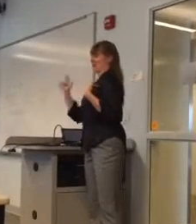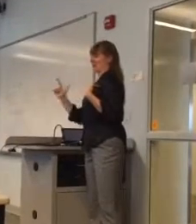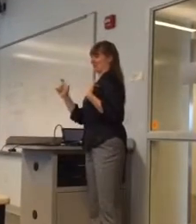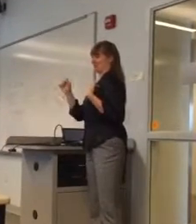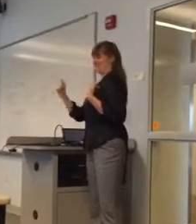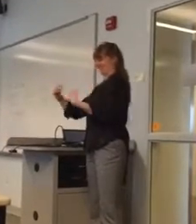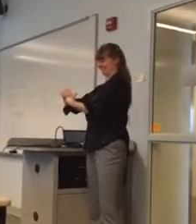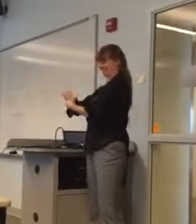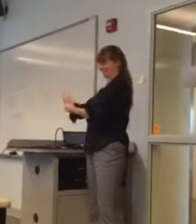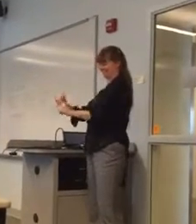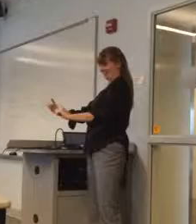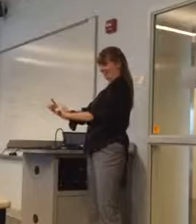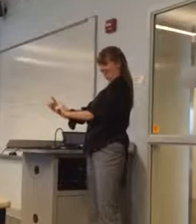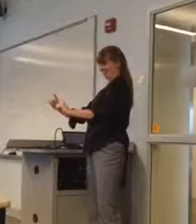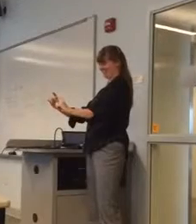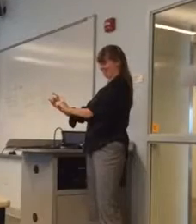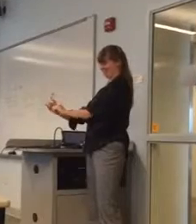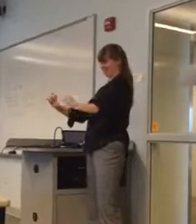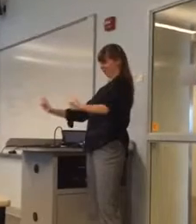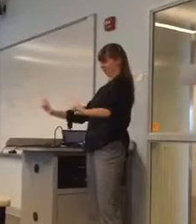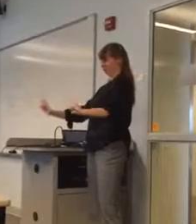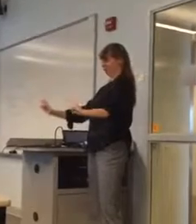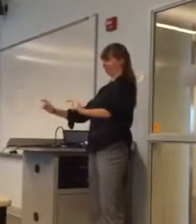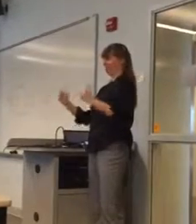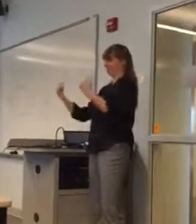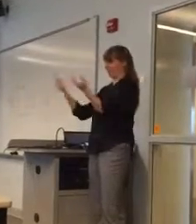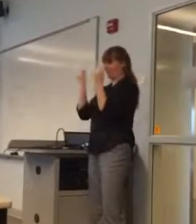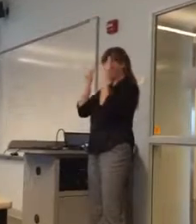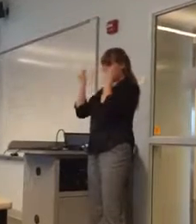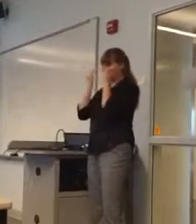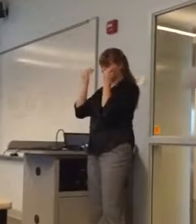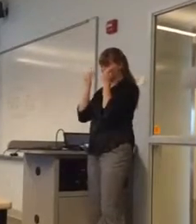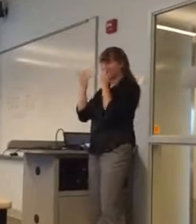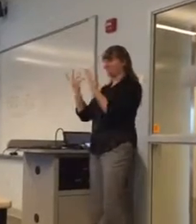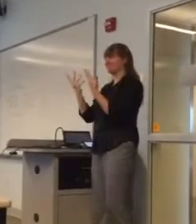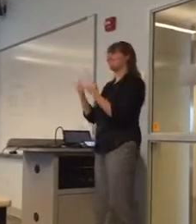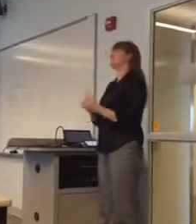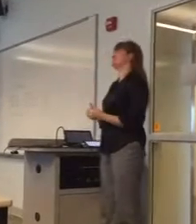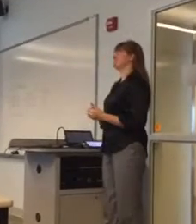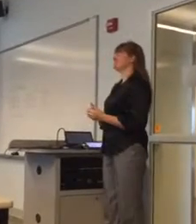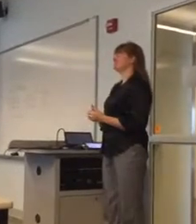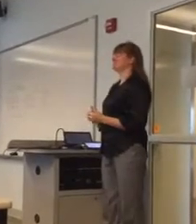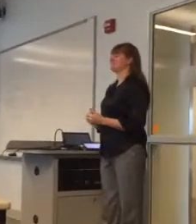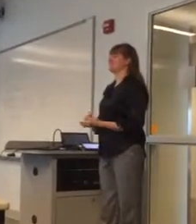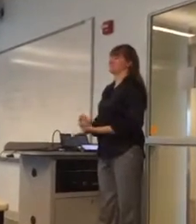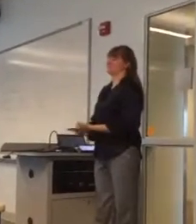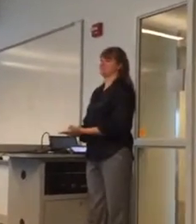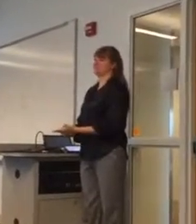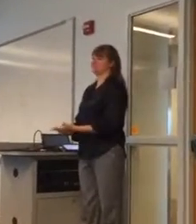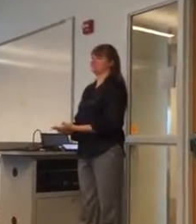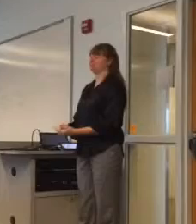Think about those, and then we'll go over the answer to that.